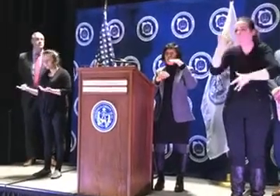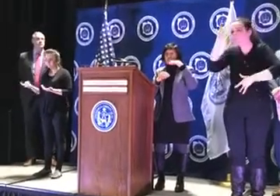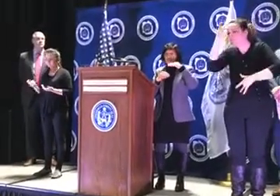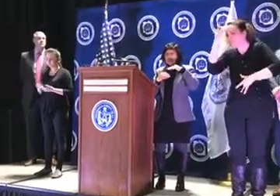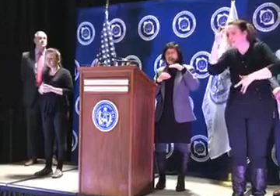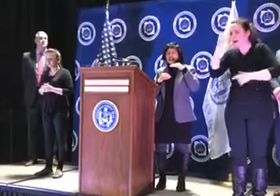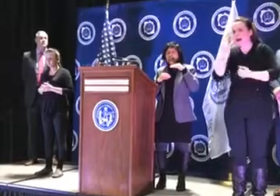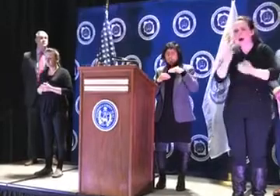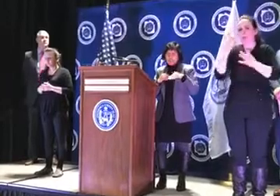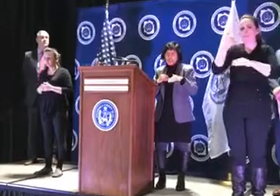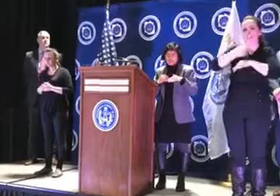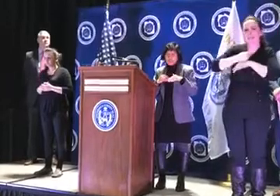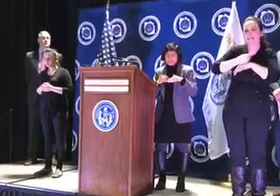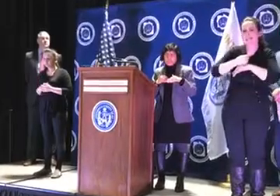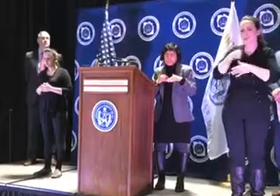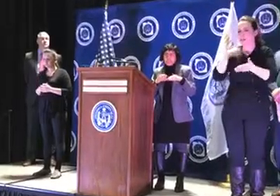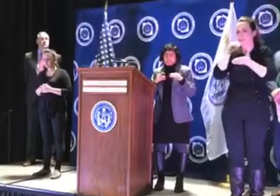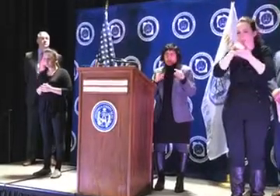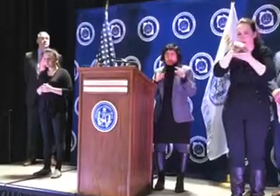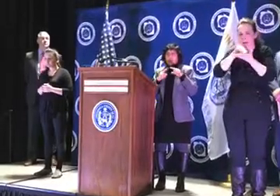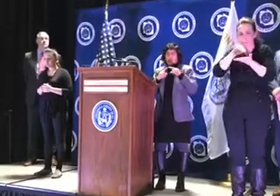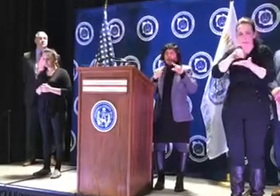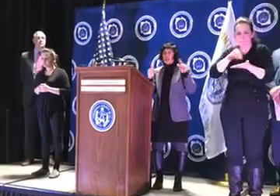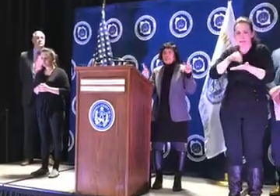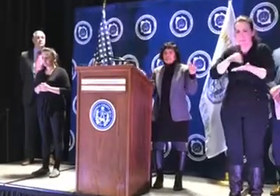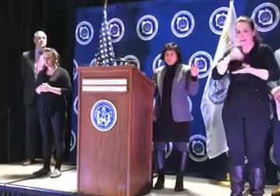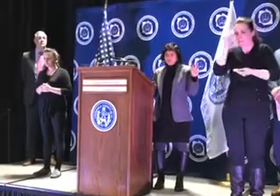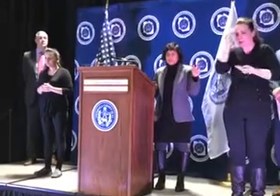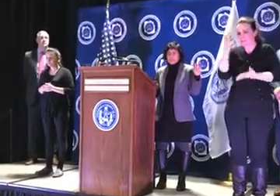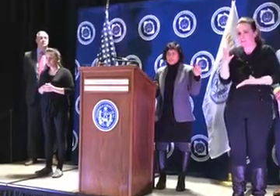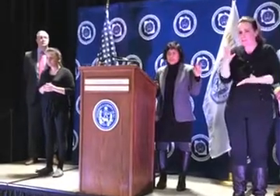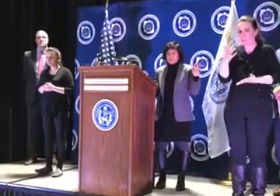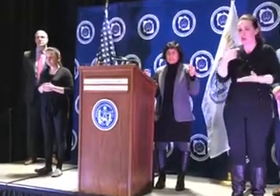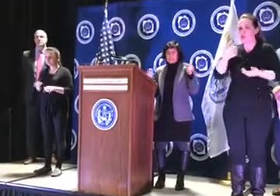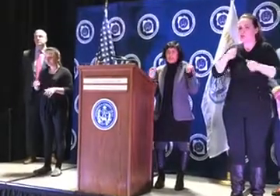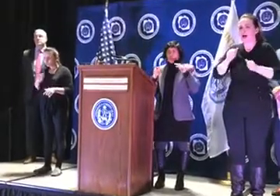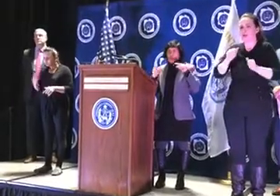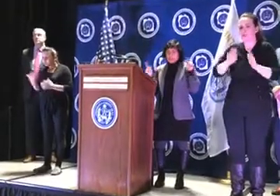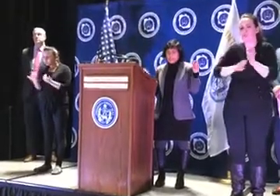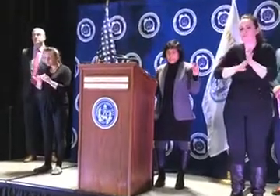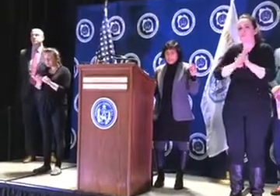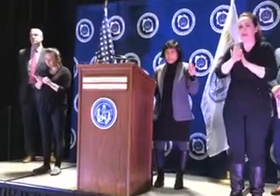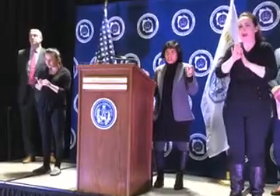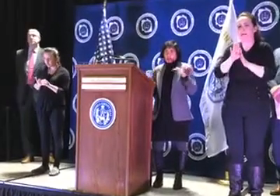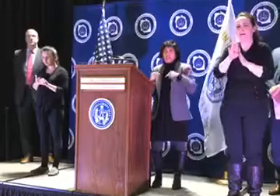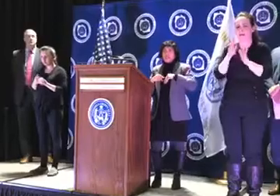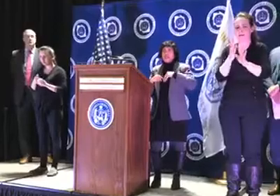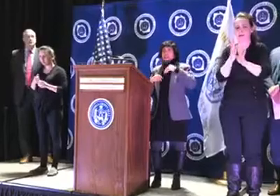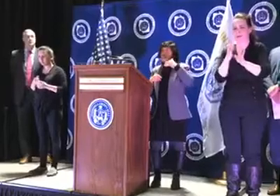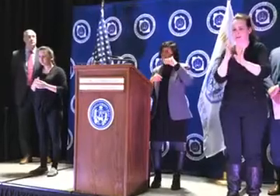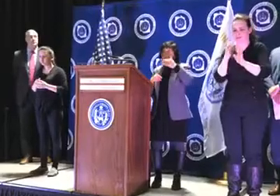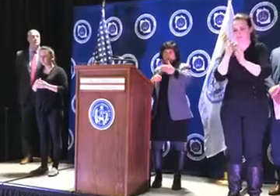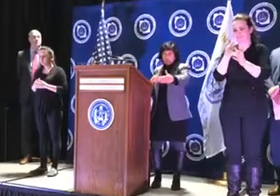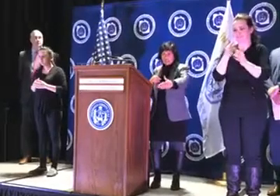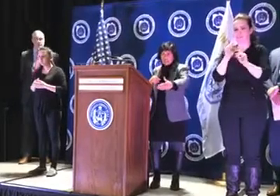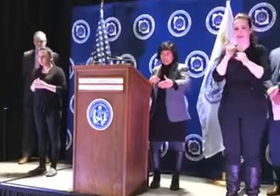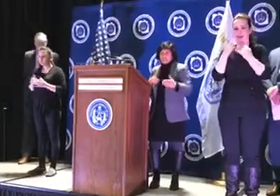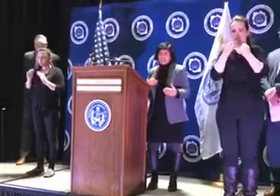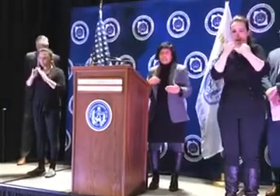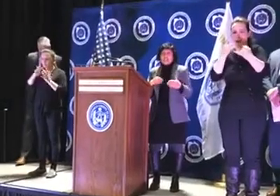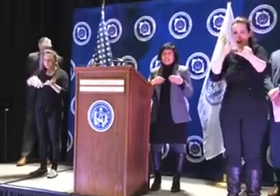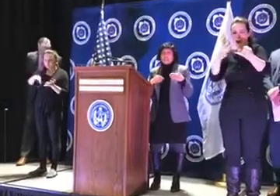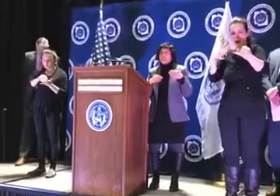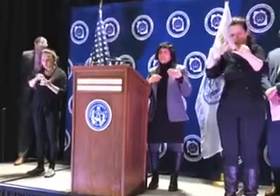them track their path. How many people were in the family? Were they there? What did they go out for